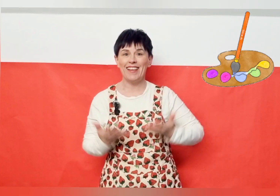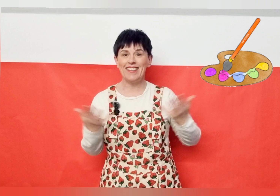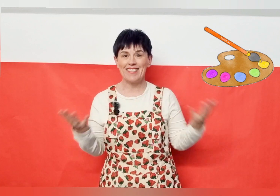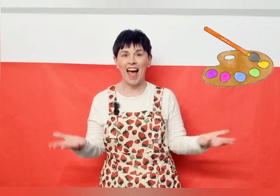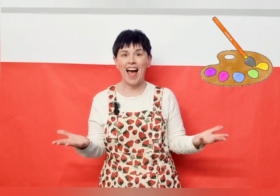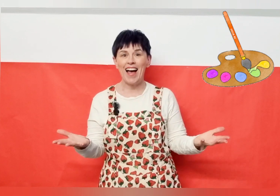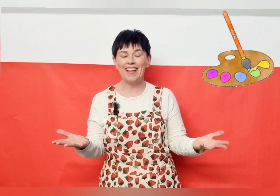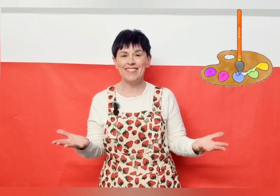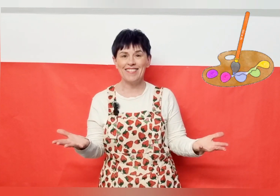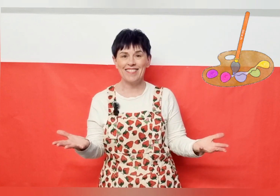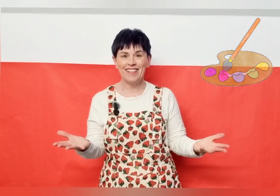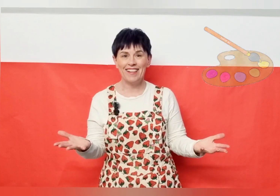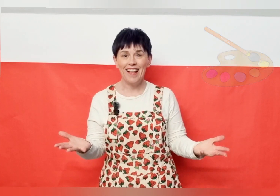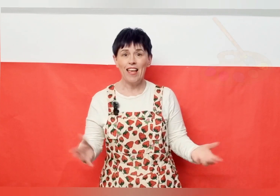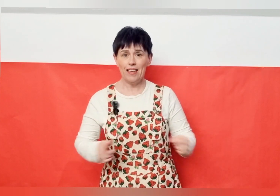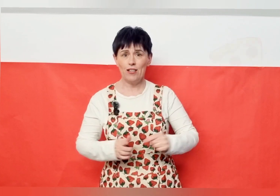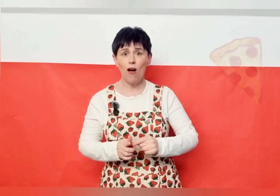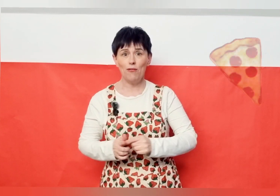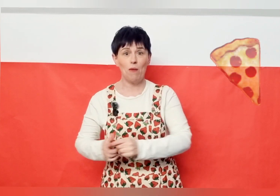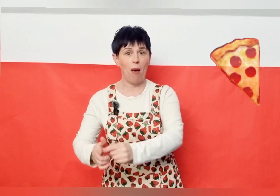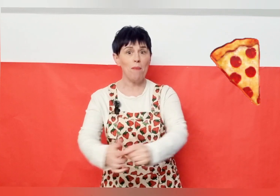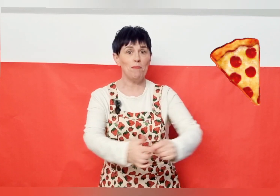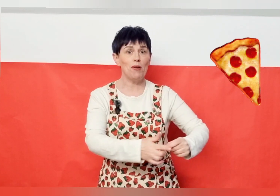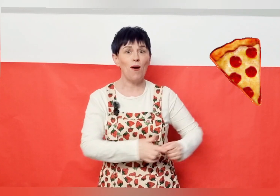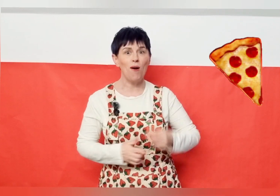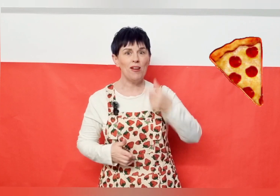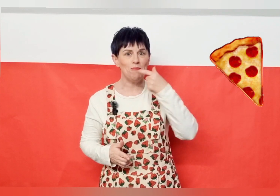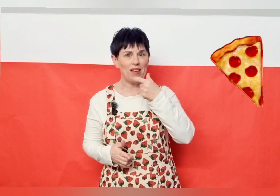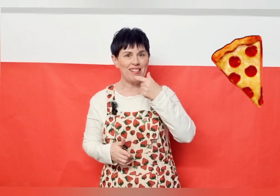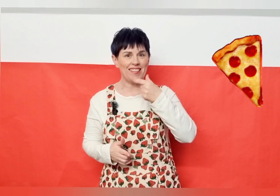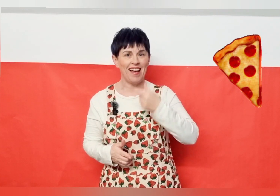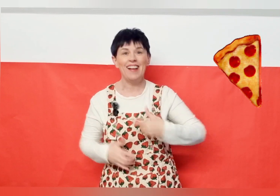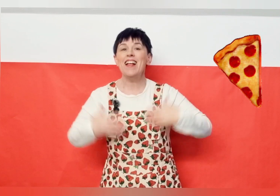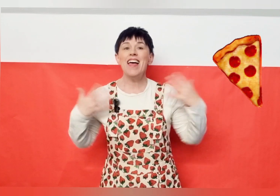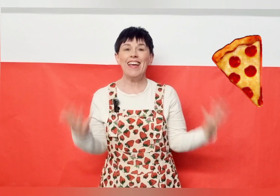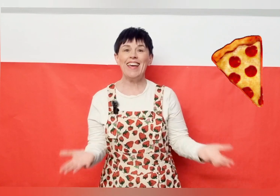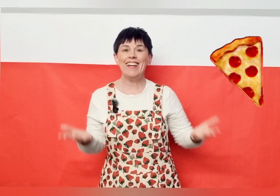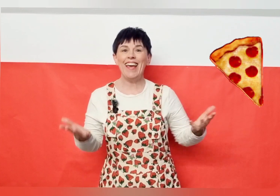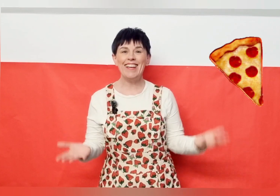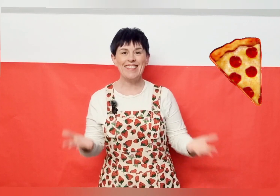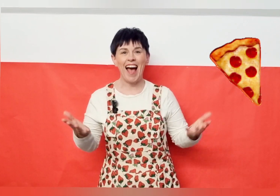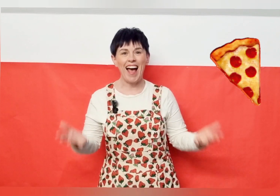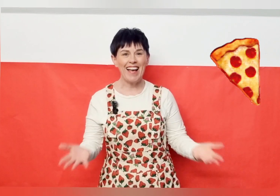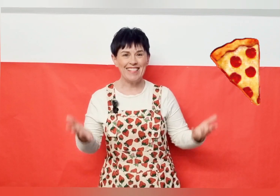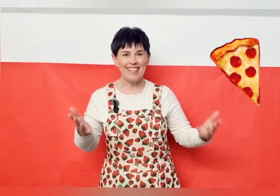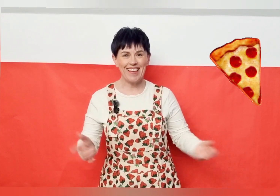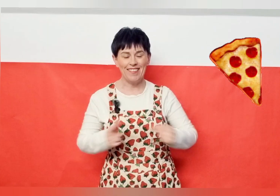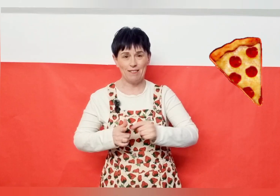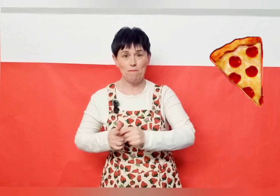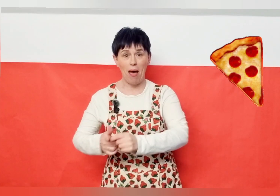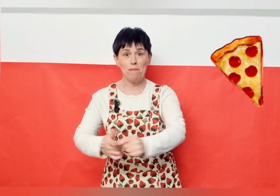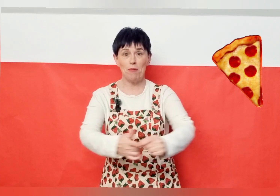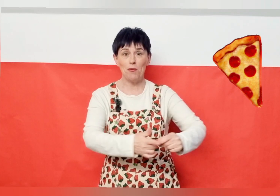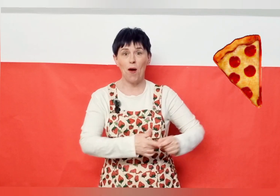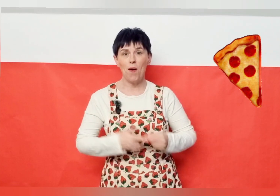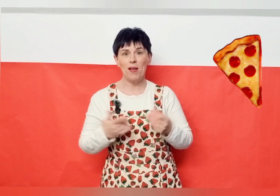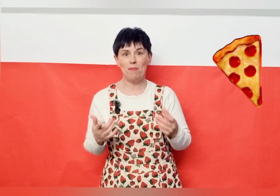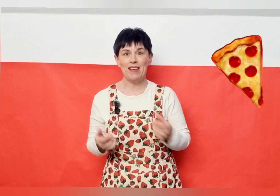His hands. He's got the pepperoni pizza in His hands. He's got the pepperoni